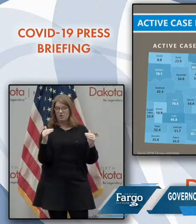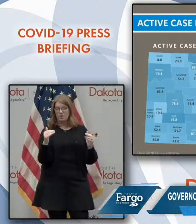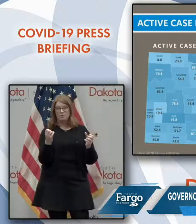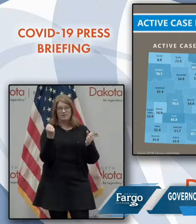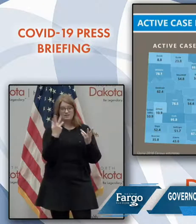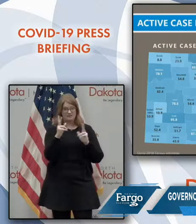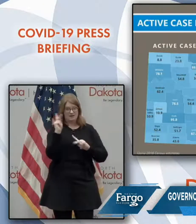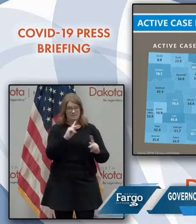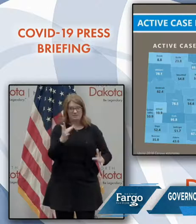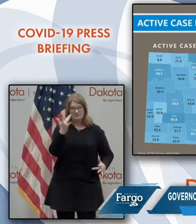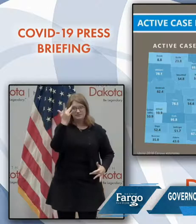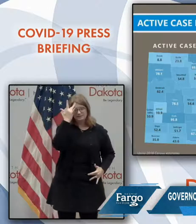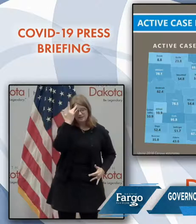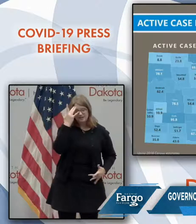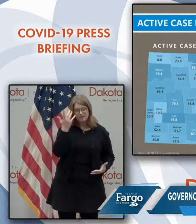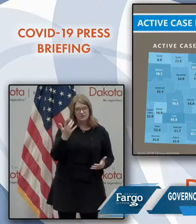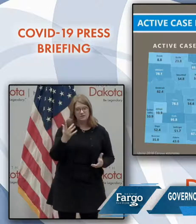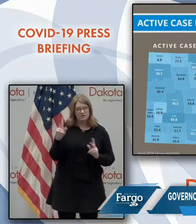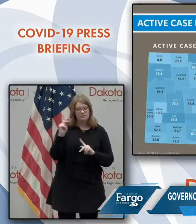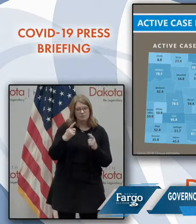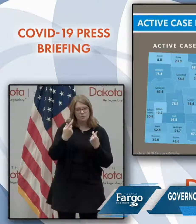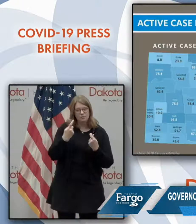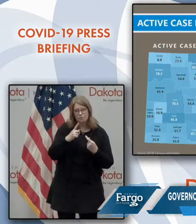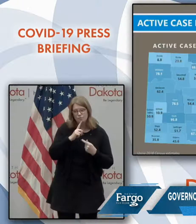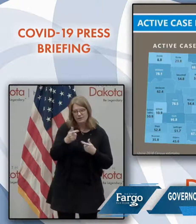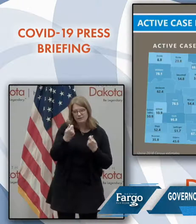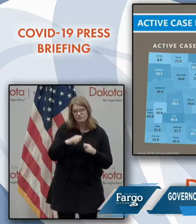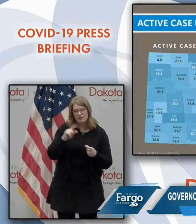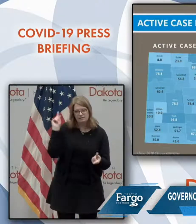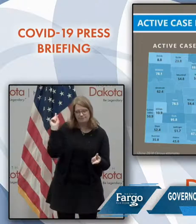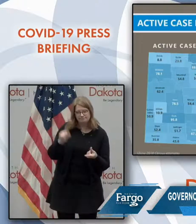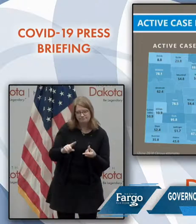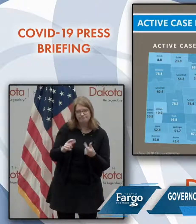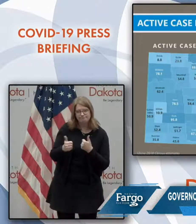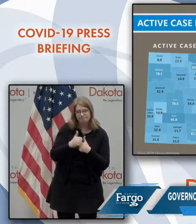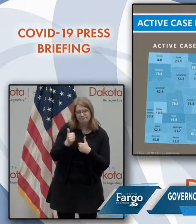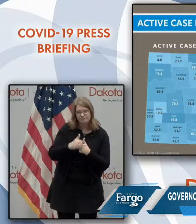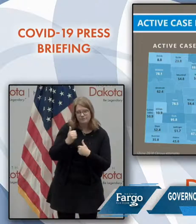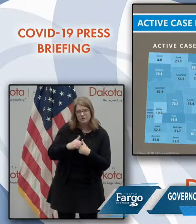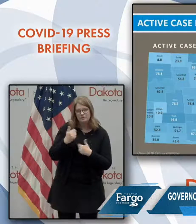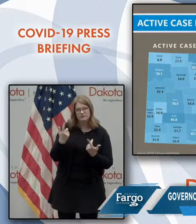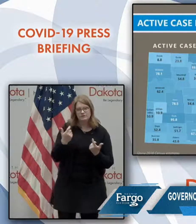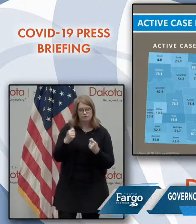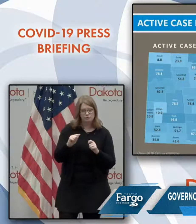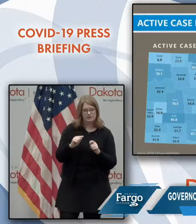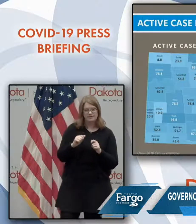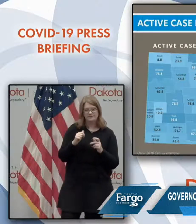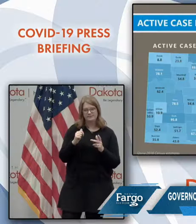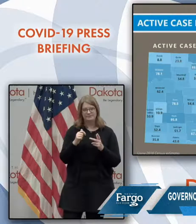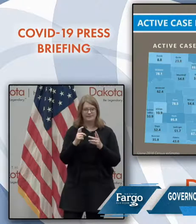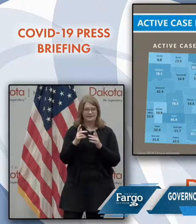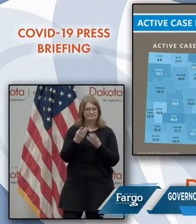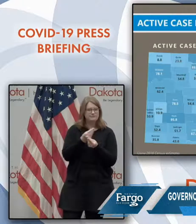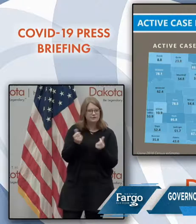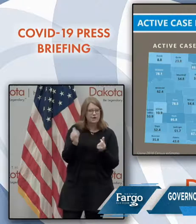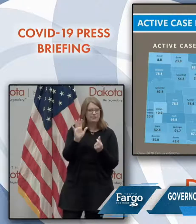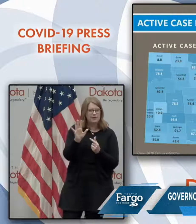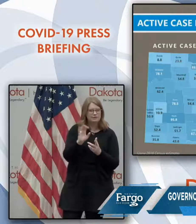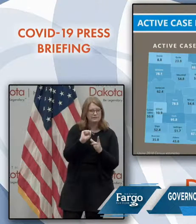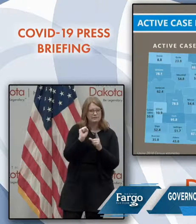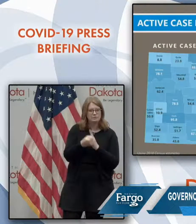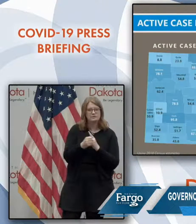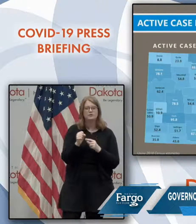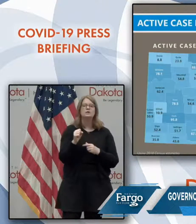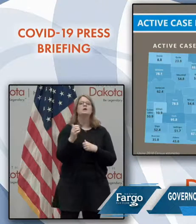people are taking mitigation steps at the local level to try to address their unique situation. On county